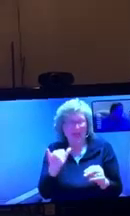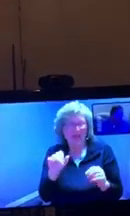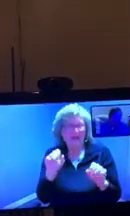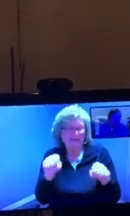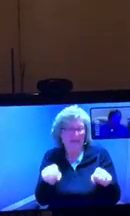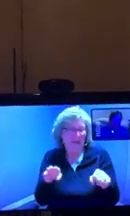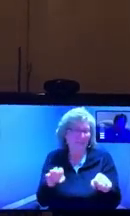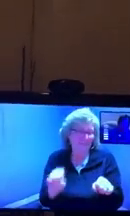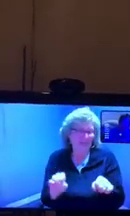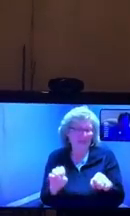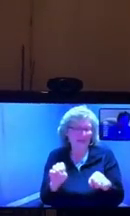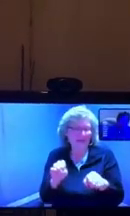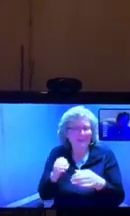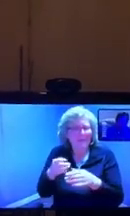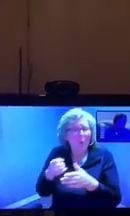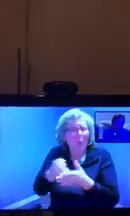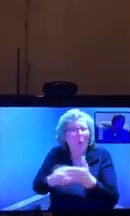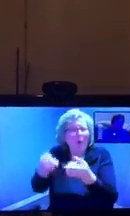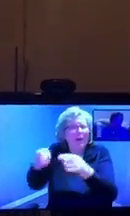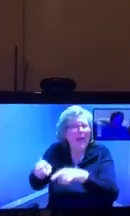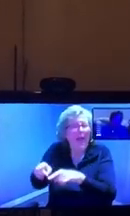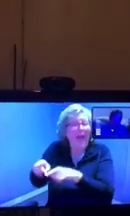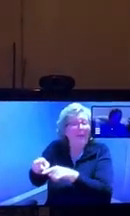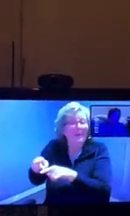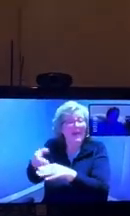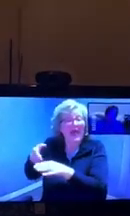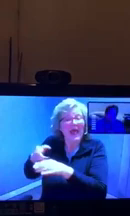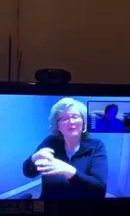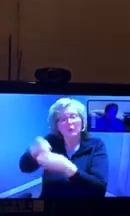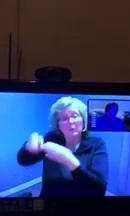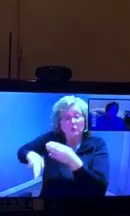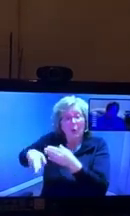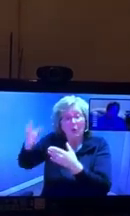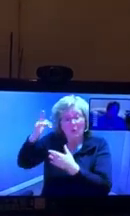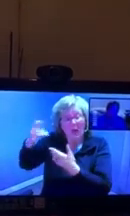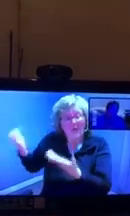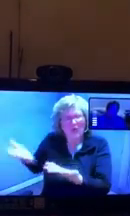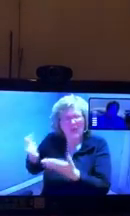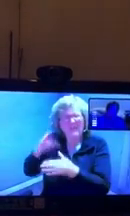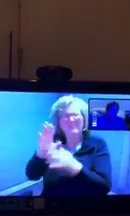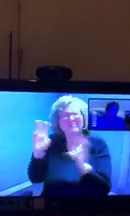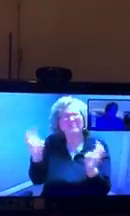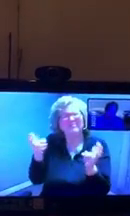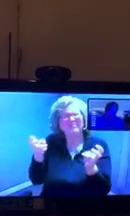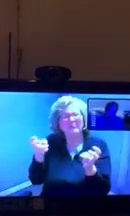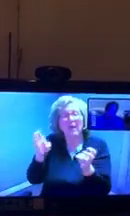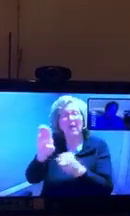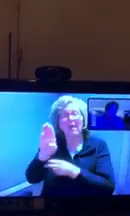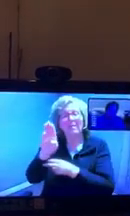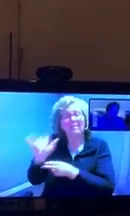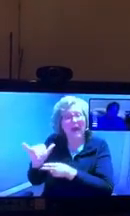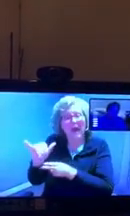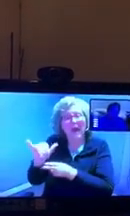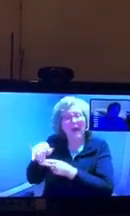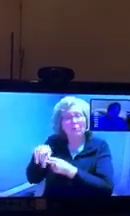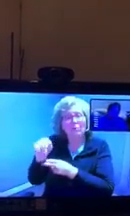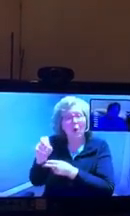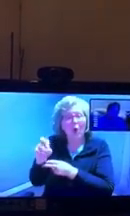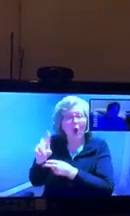of why we're really here. And we're going to talk about that later. But that's kind of the byproduct. is being able to fund your own program. The real mission is